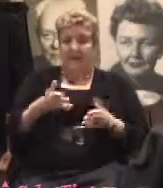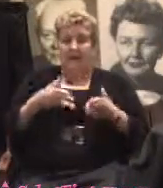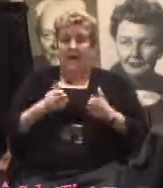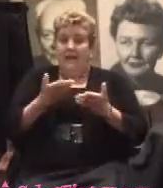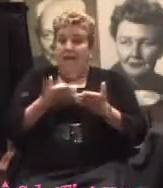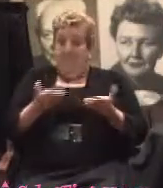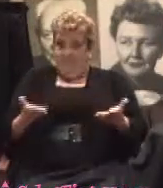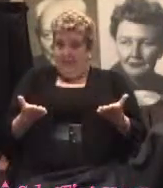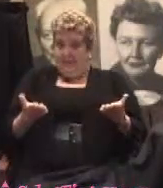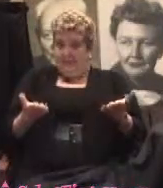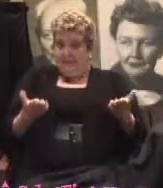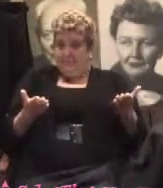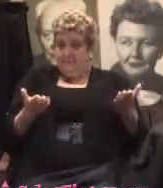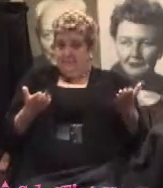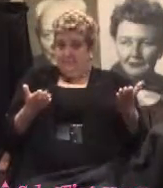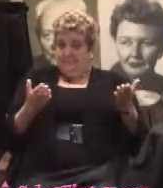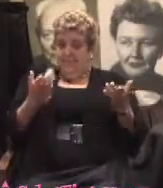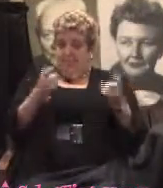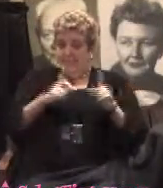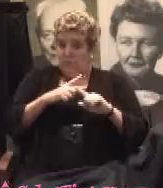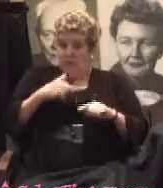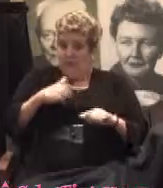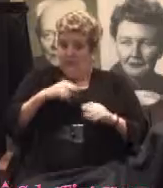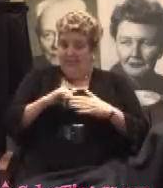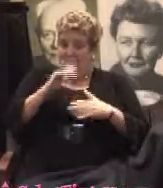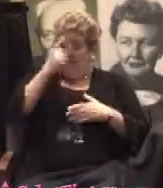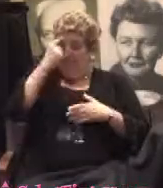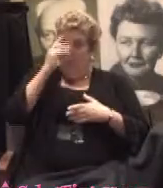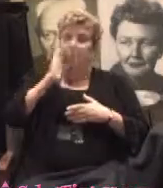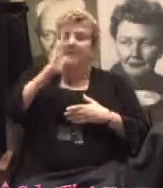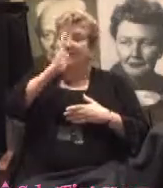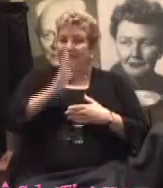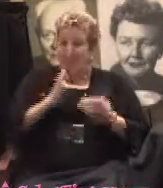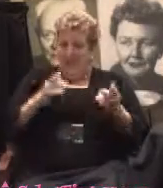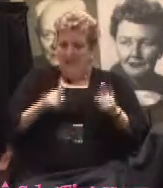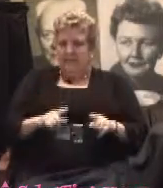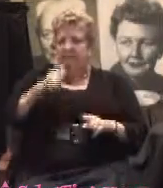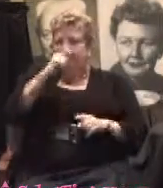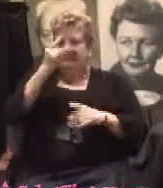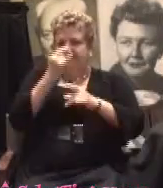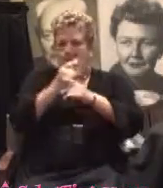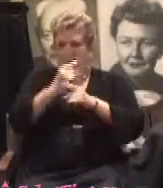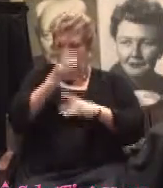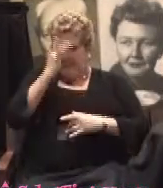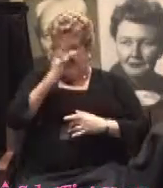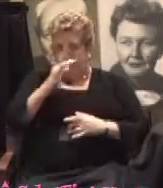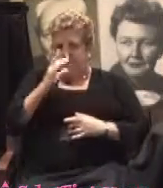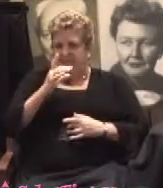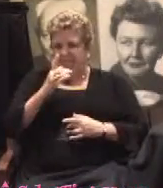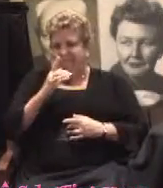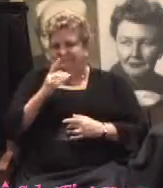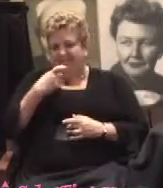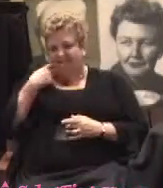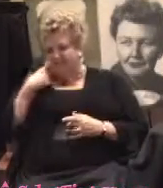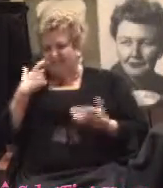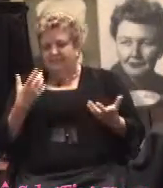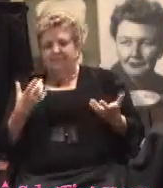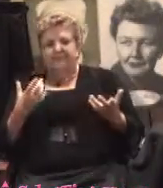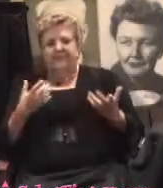ever let anyone do to me because of alcoholism and drug addiction. But the worst moment of incomprehensible demoralization